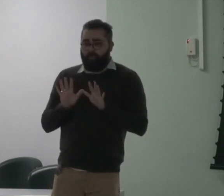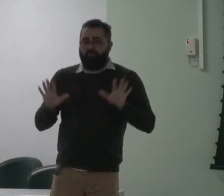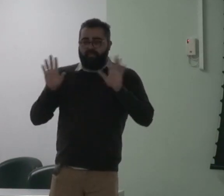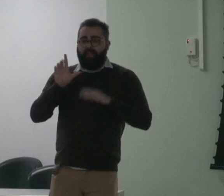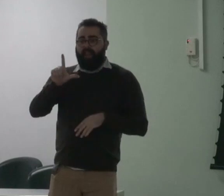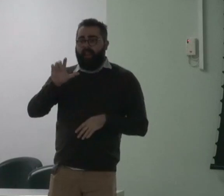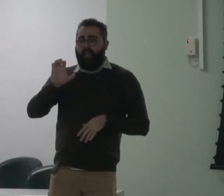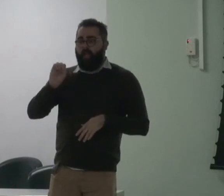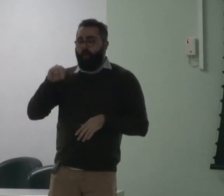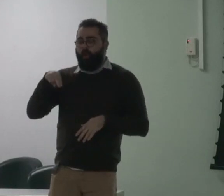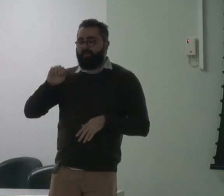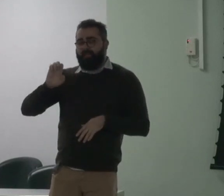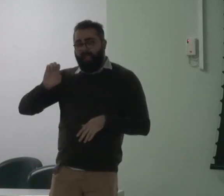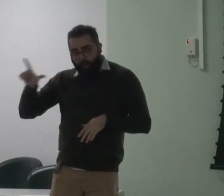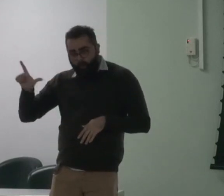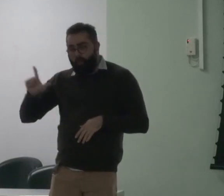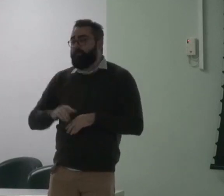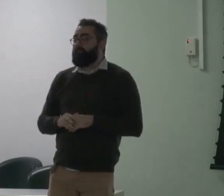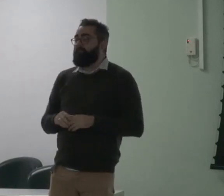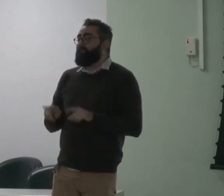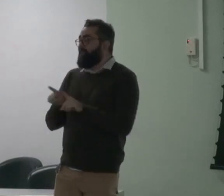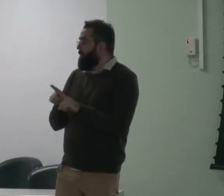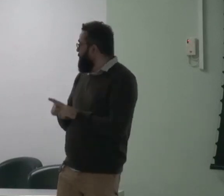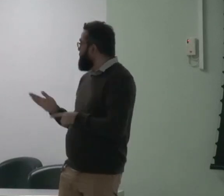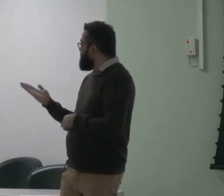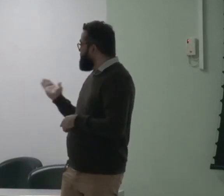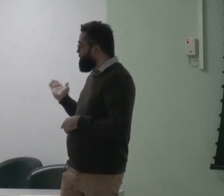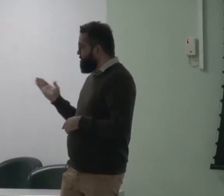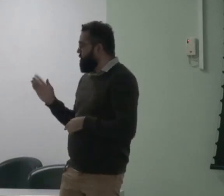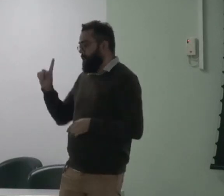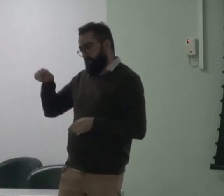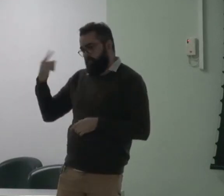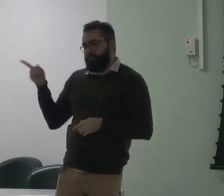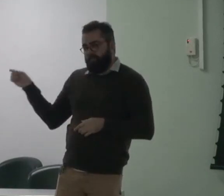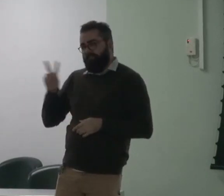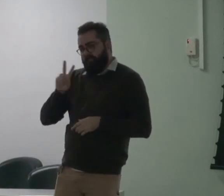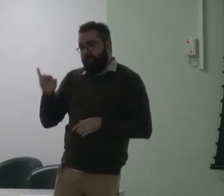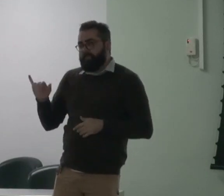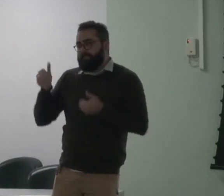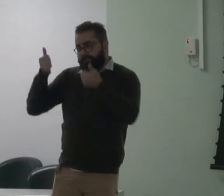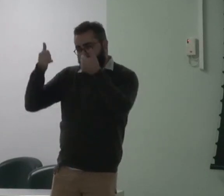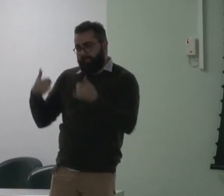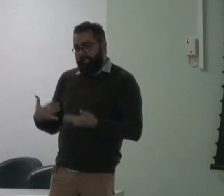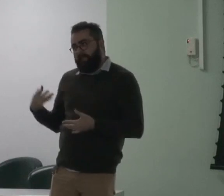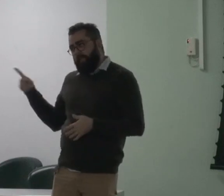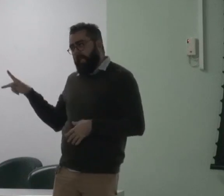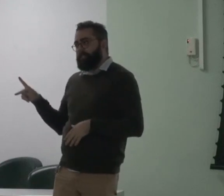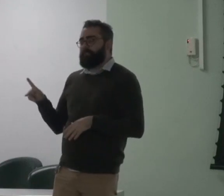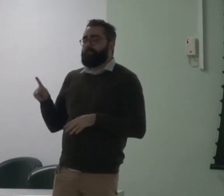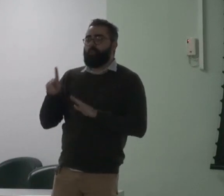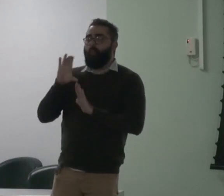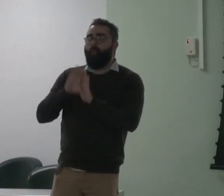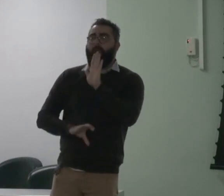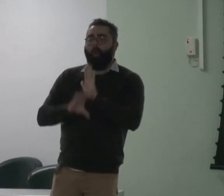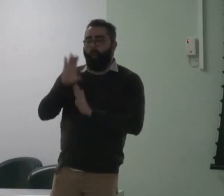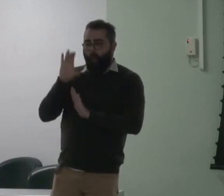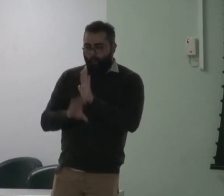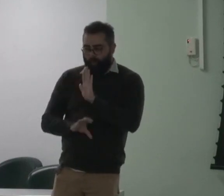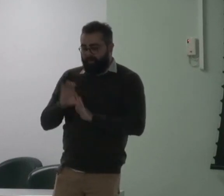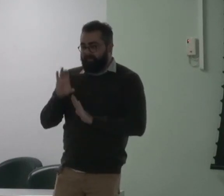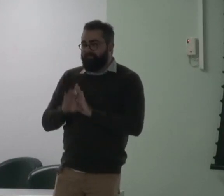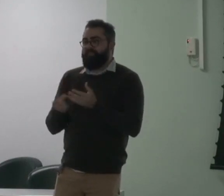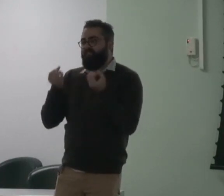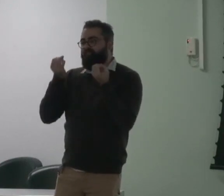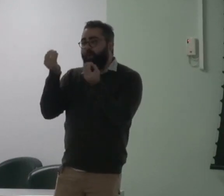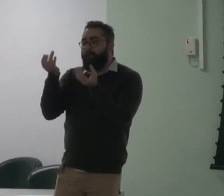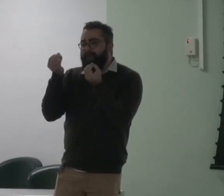Computational Linguistics. And our speakers, he is going to talk more about it, but they did the formation